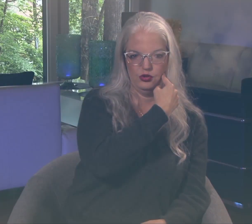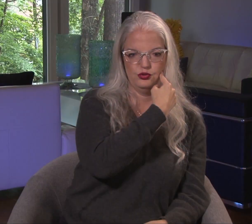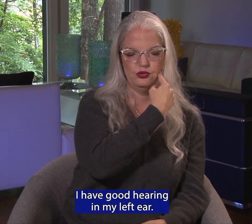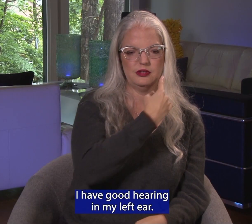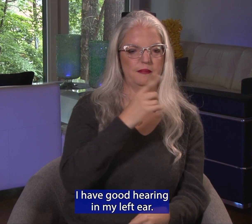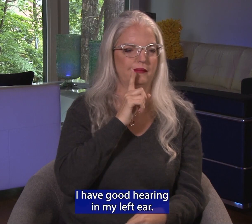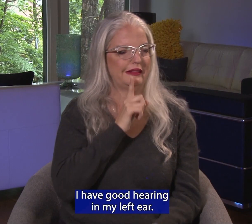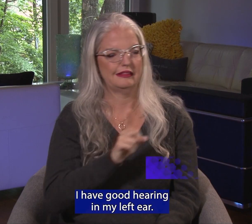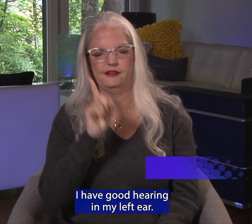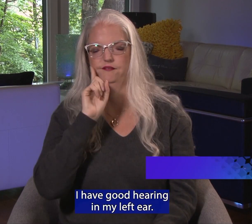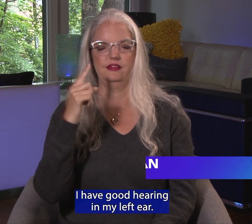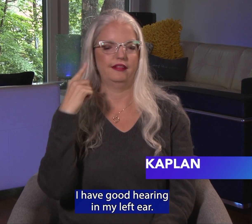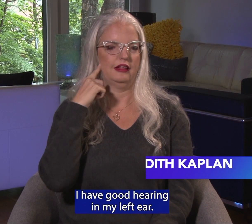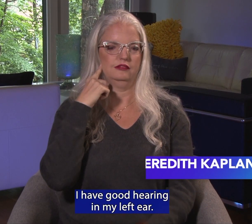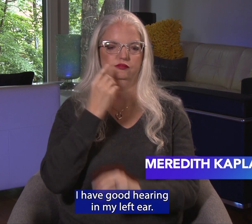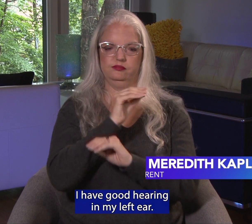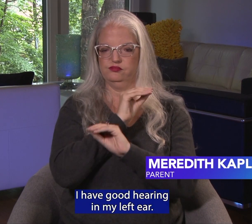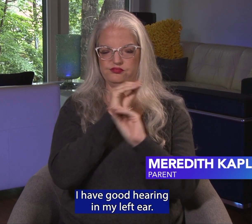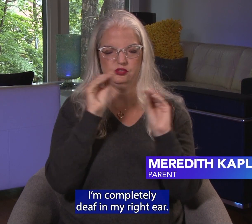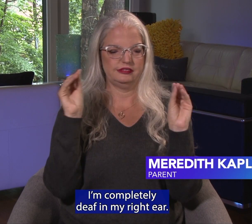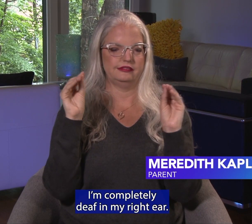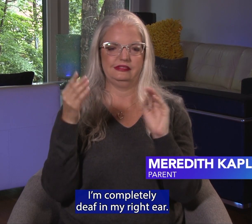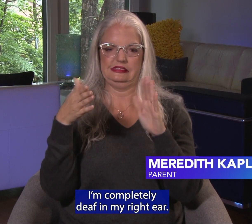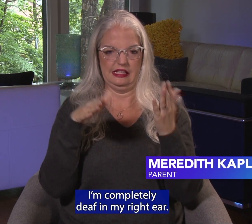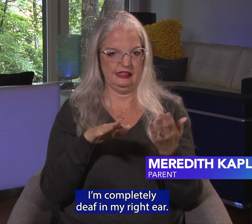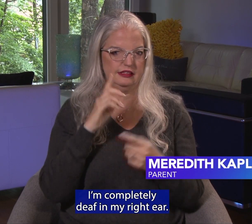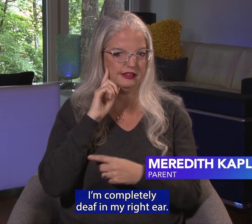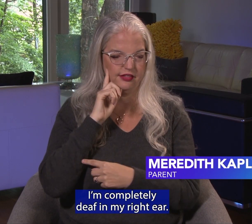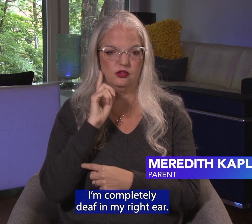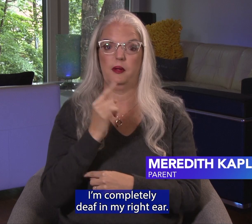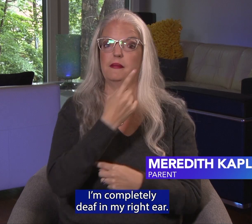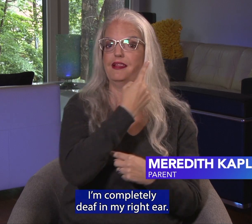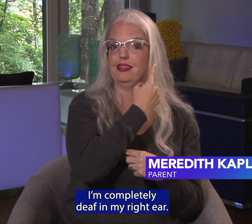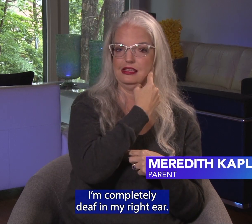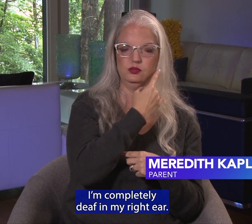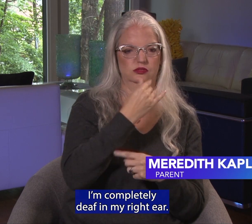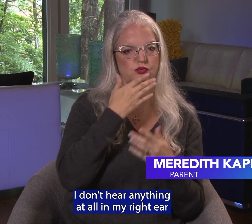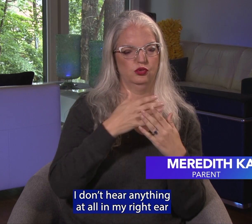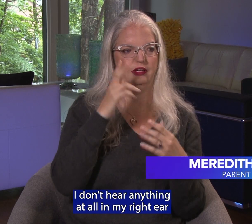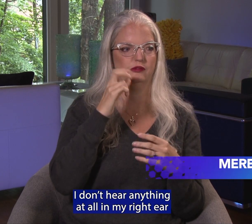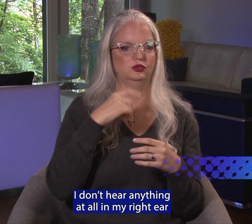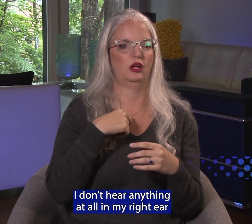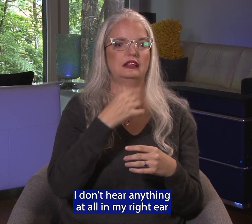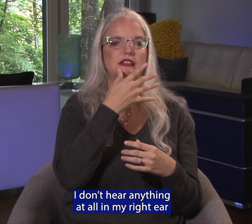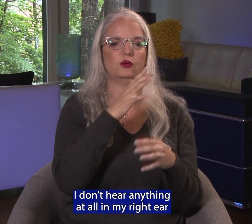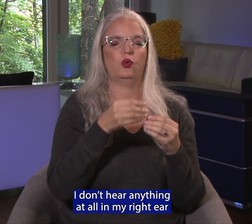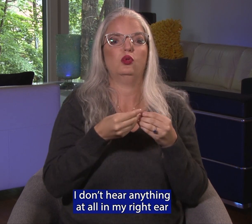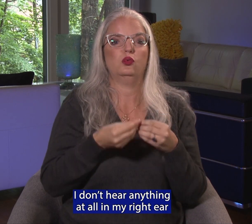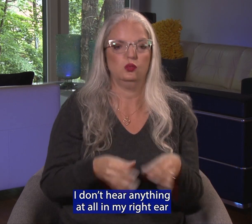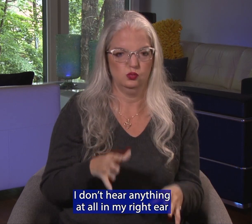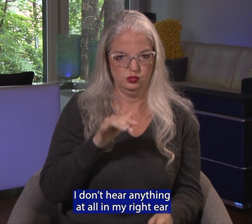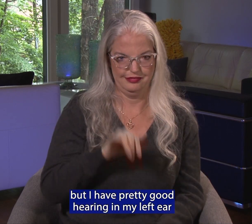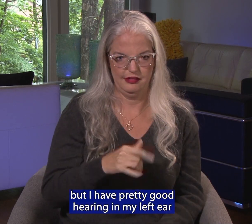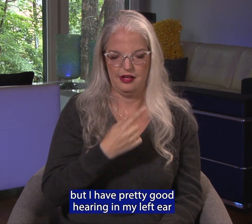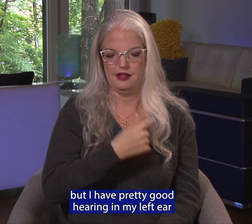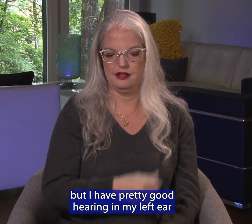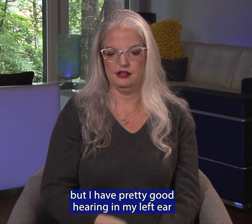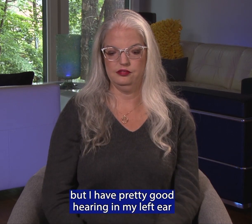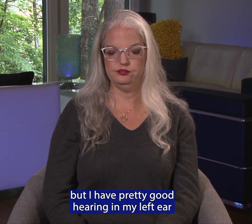I have good hearing in my left ear. I'm completely deaf in my right ear. I don't hear anything at all in my right ear, but I do have pretty good hearing